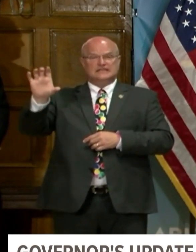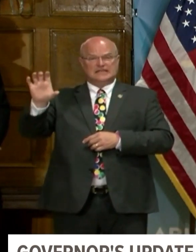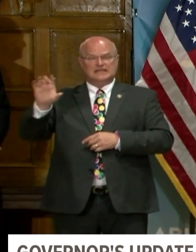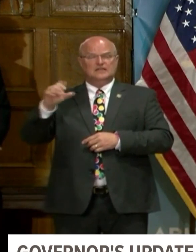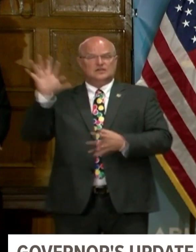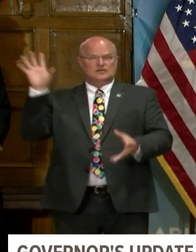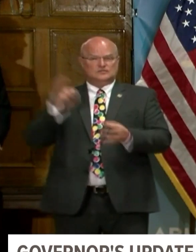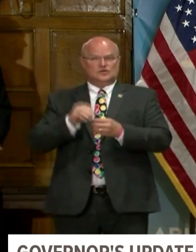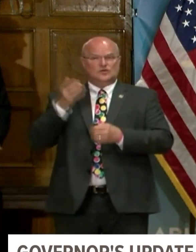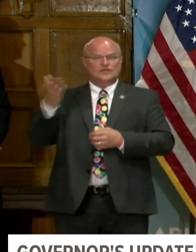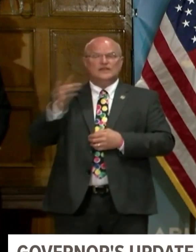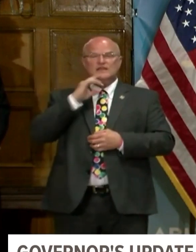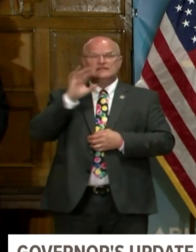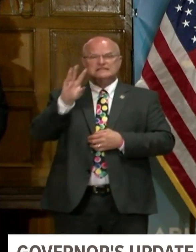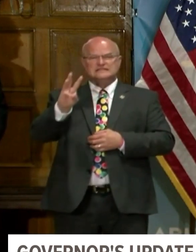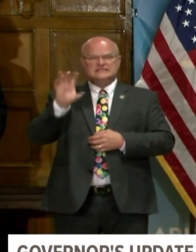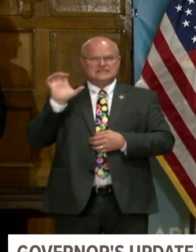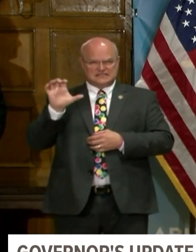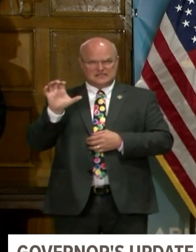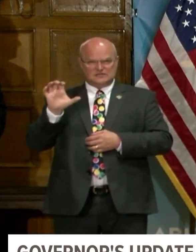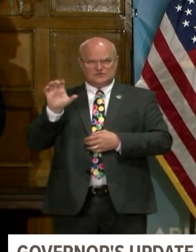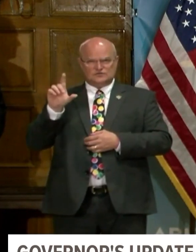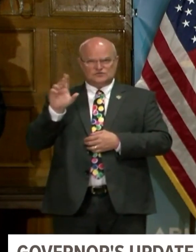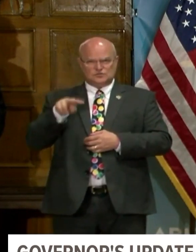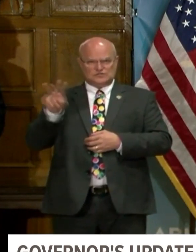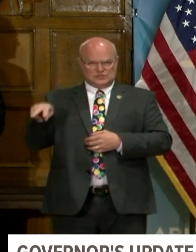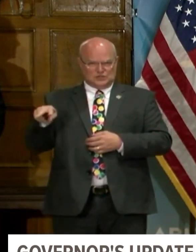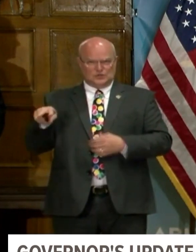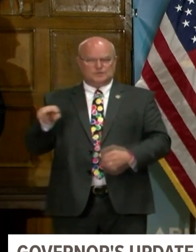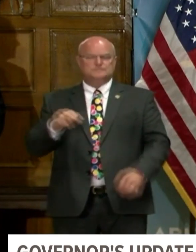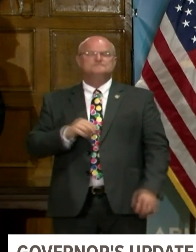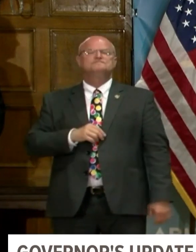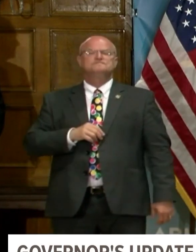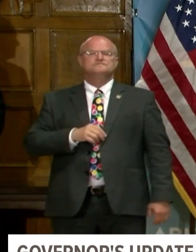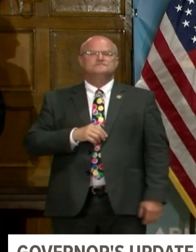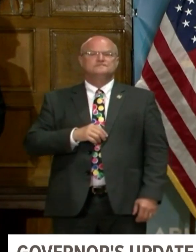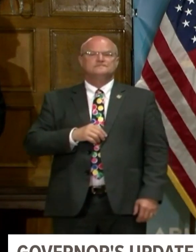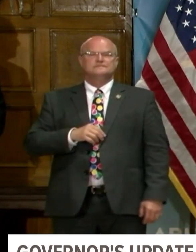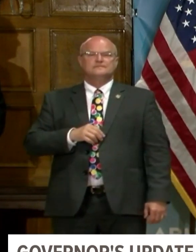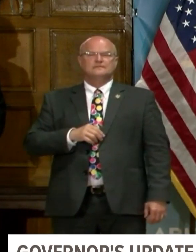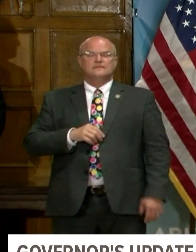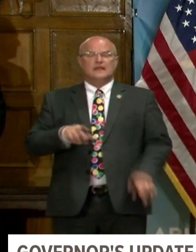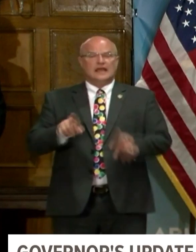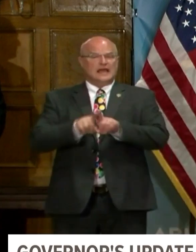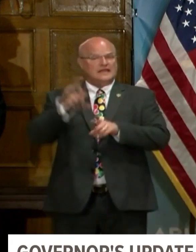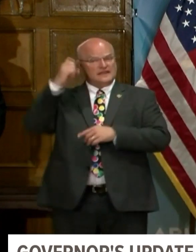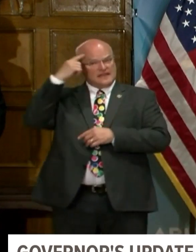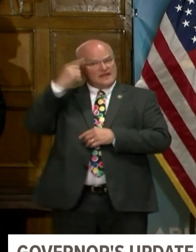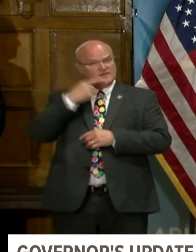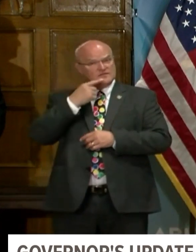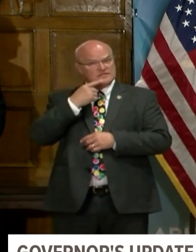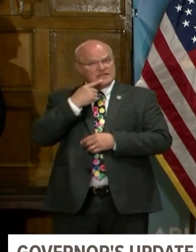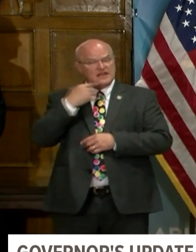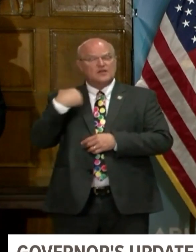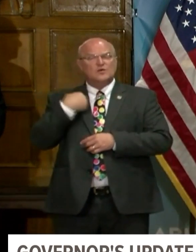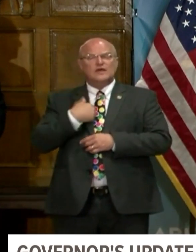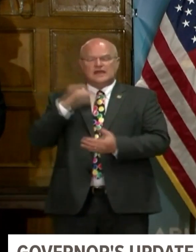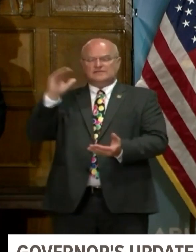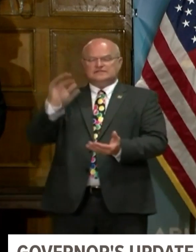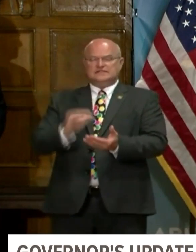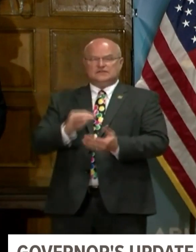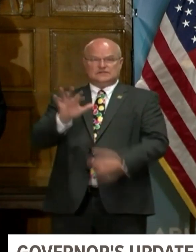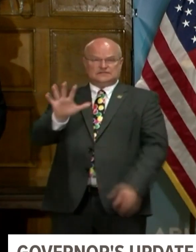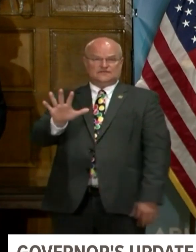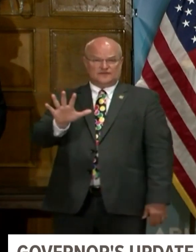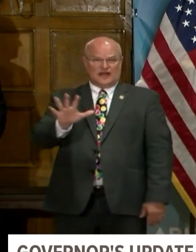City, so our total there is 622. As the governor mentioned, we have a net decrease